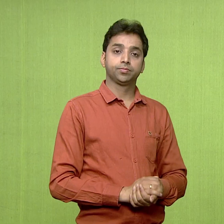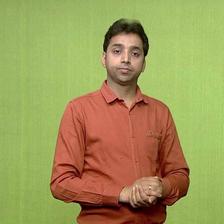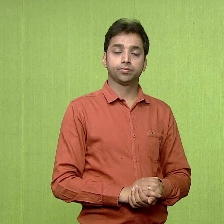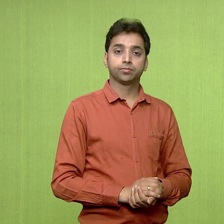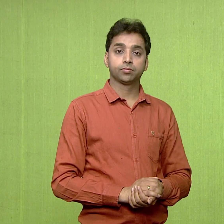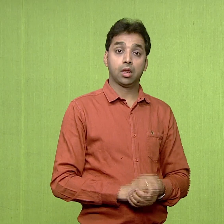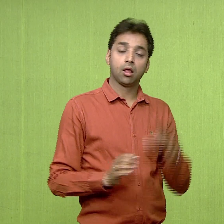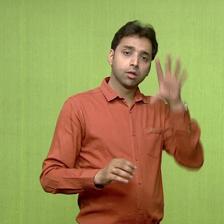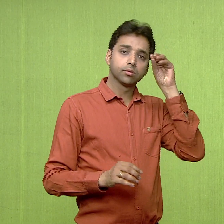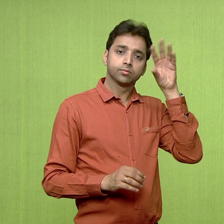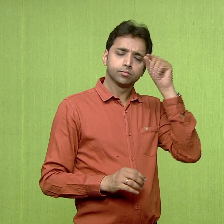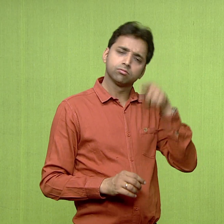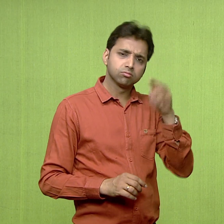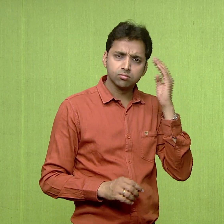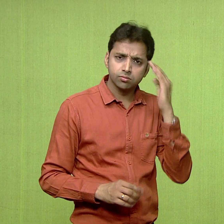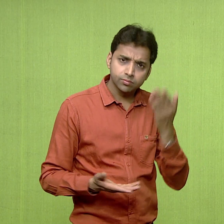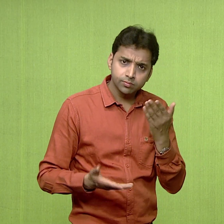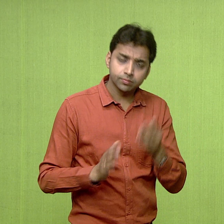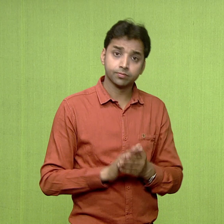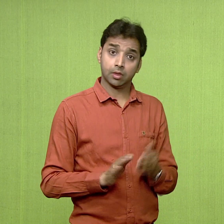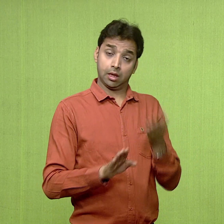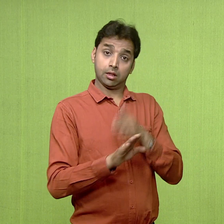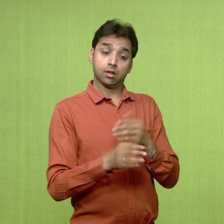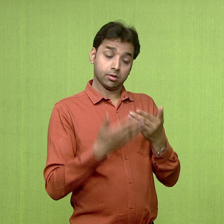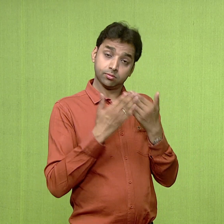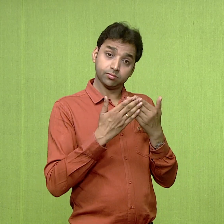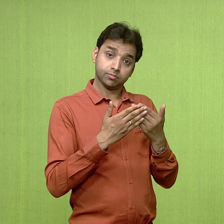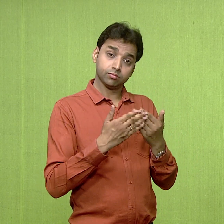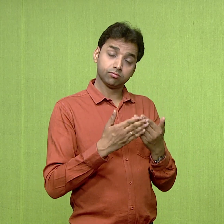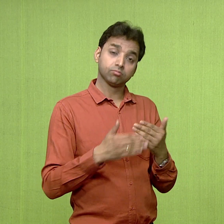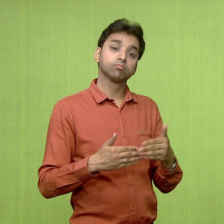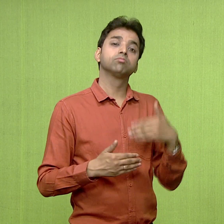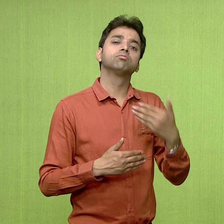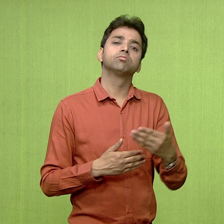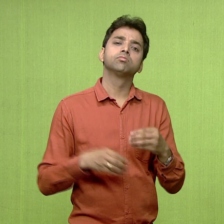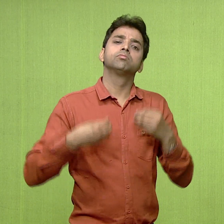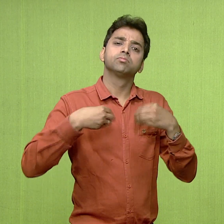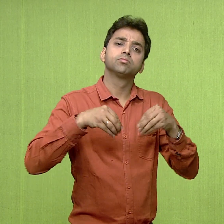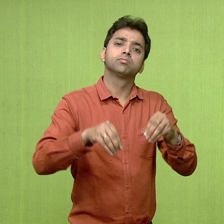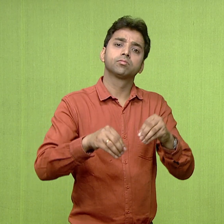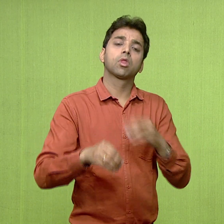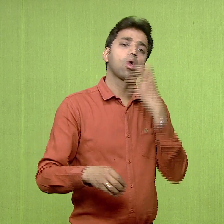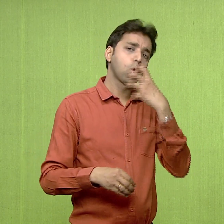Learners, do you know that the education was given orally in those days.